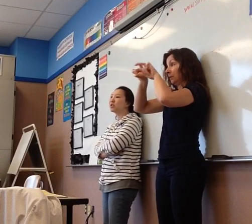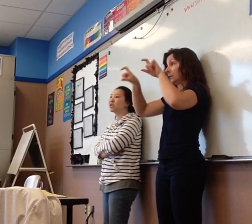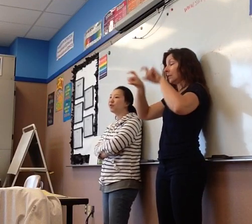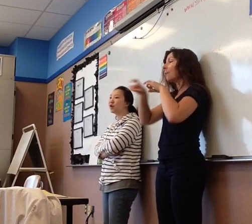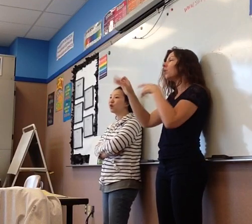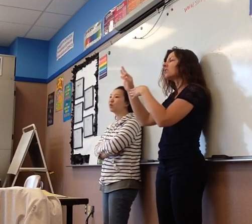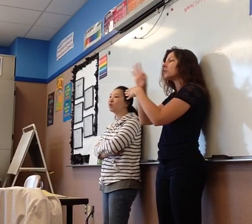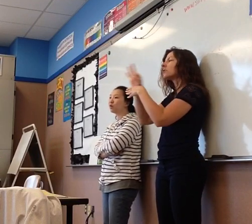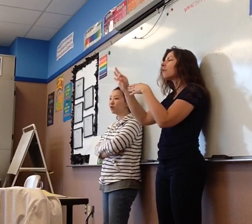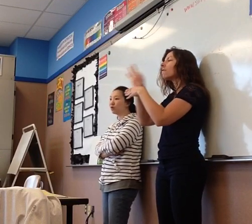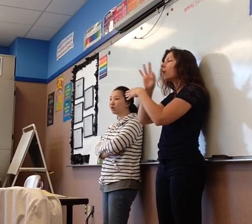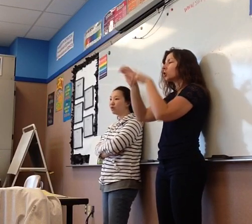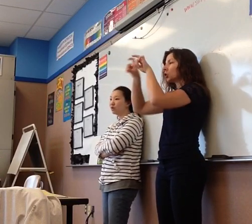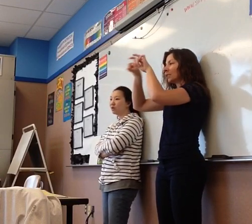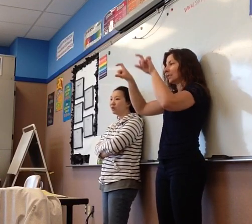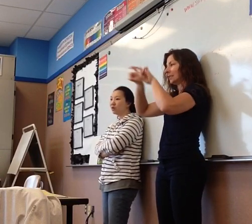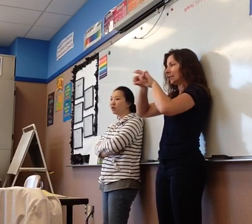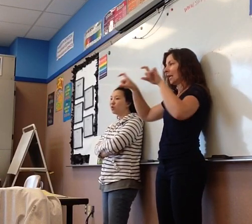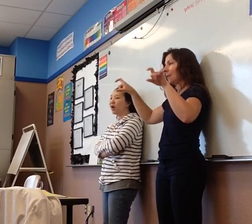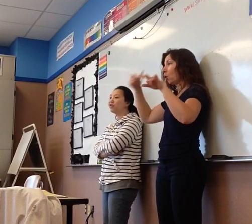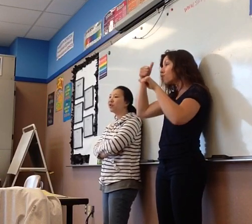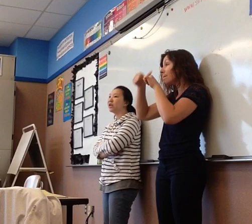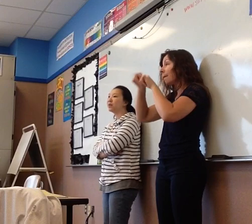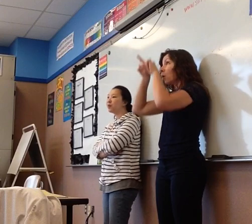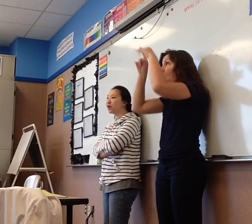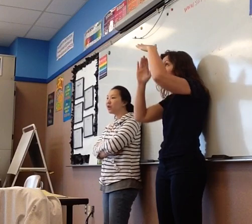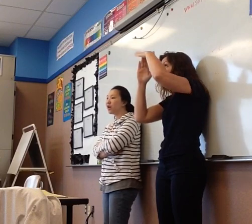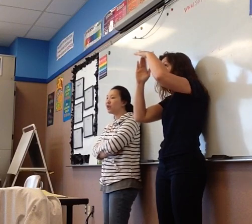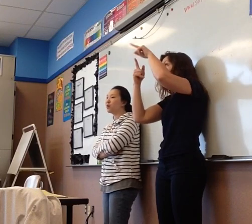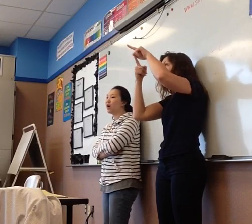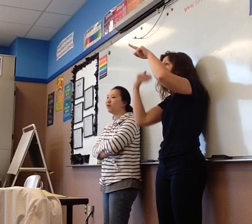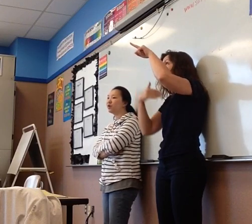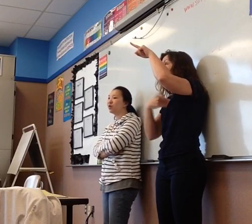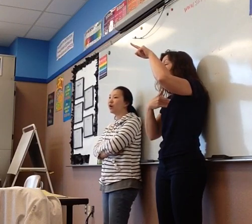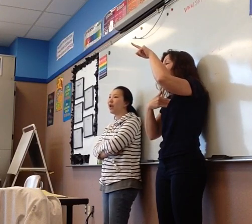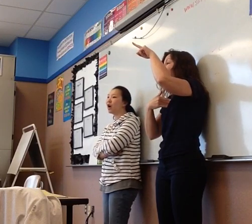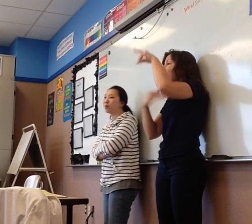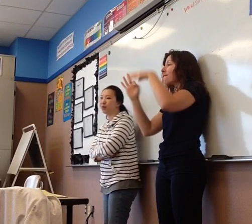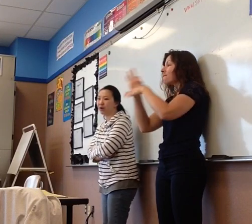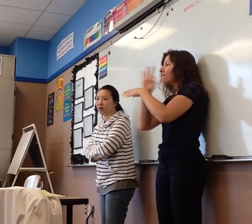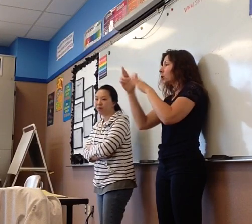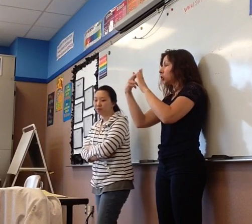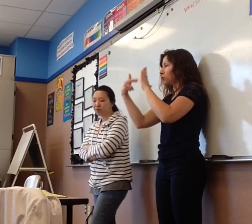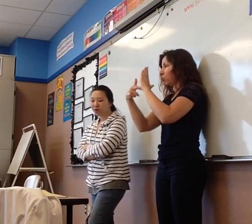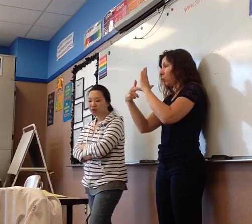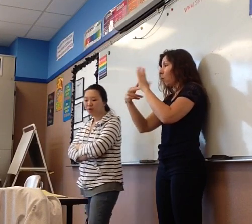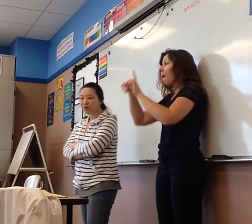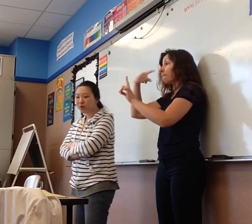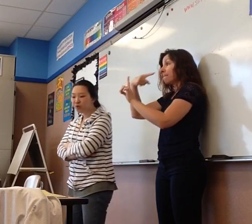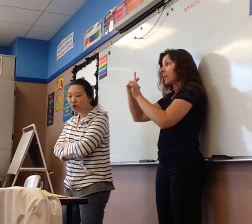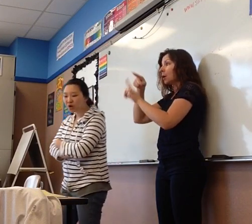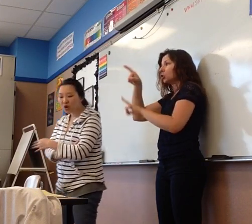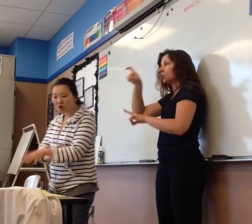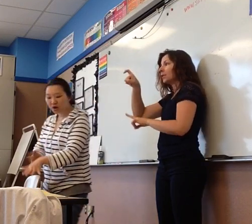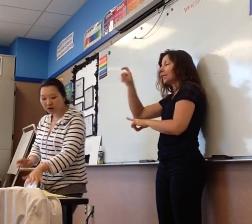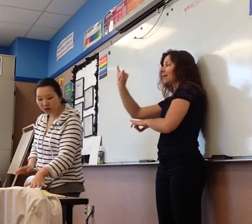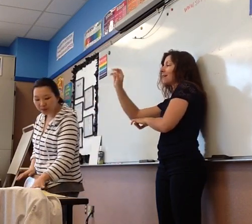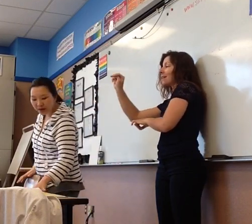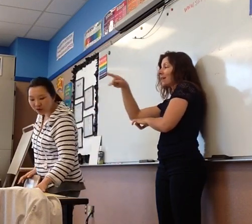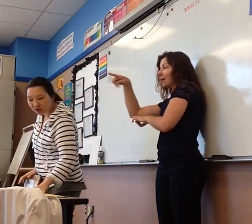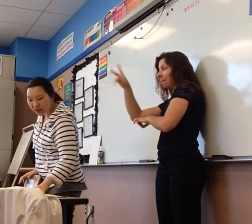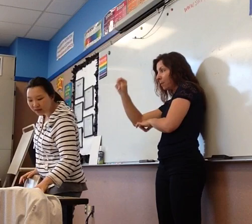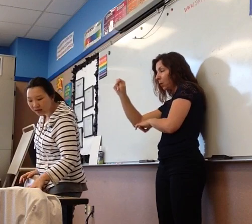one specific rule. You have your input and you have your output. So if you look